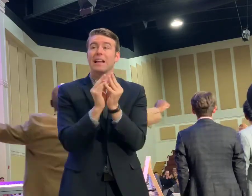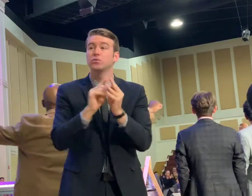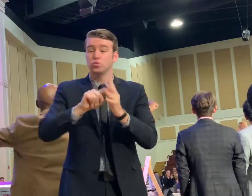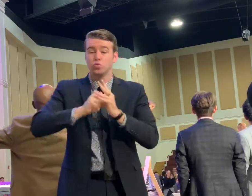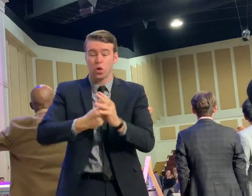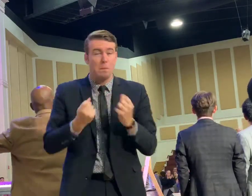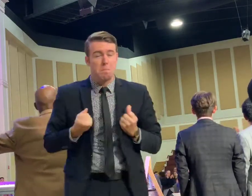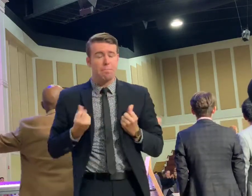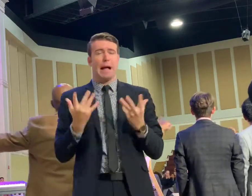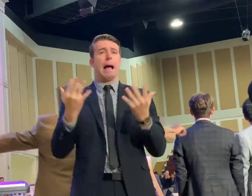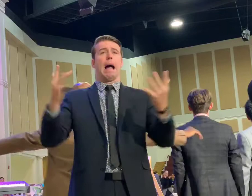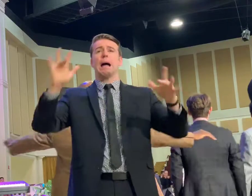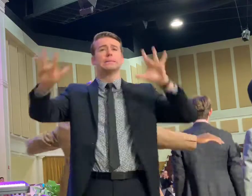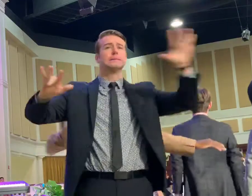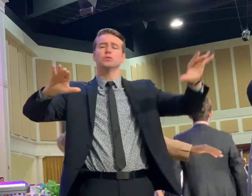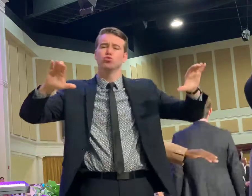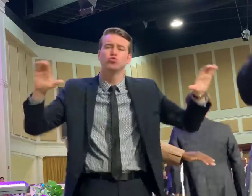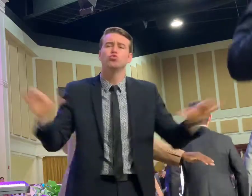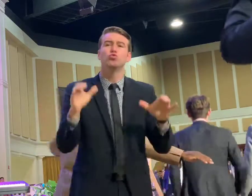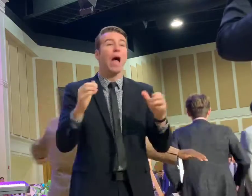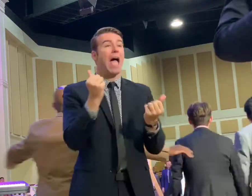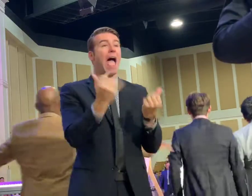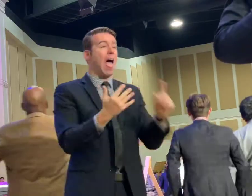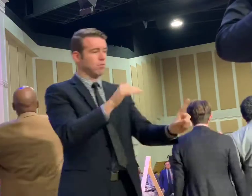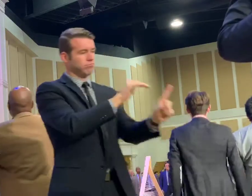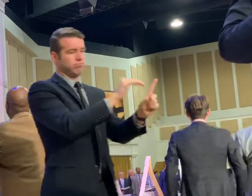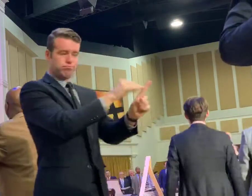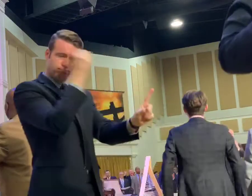thing ablaze and turn hell.